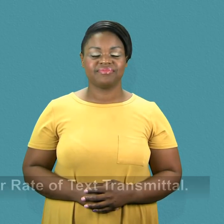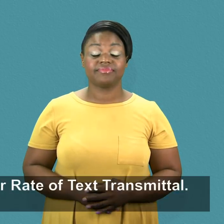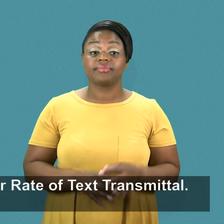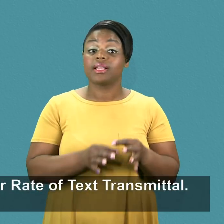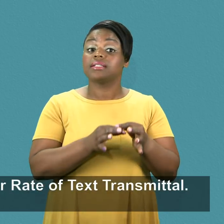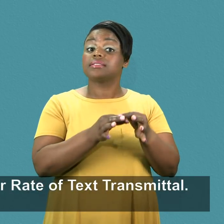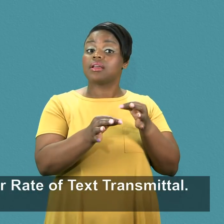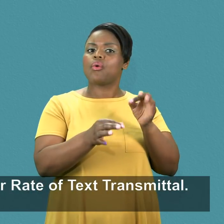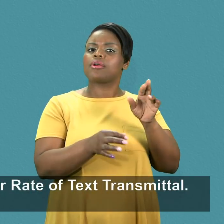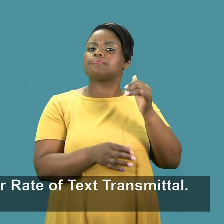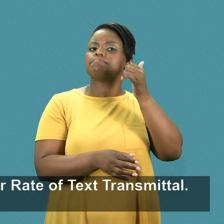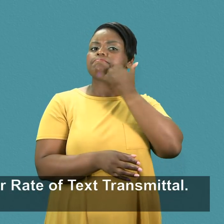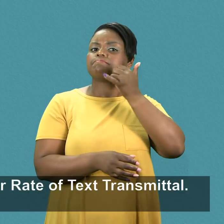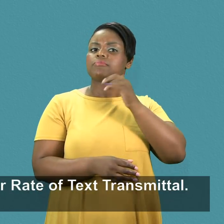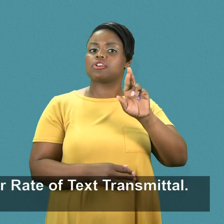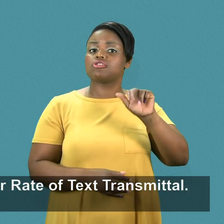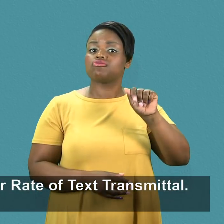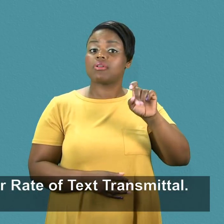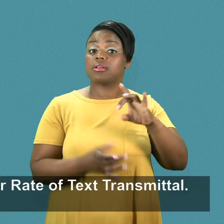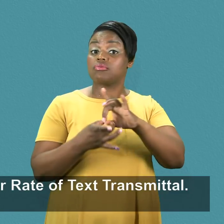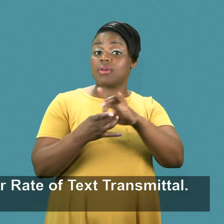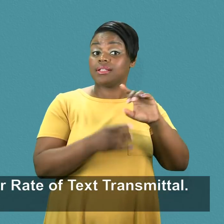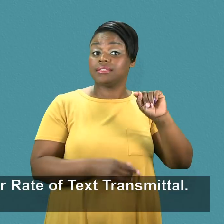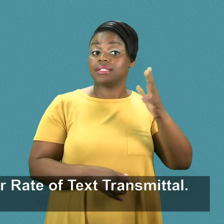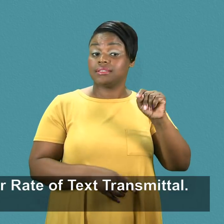Latency and error rate of text transmittal.